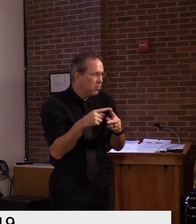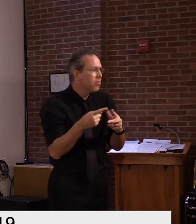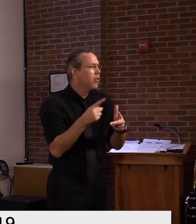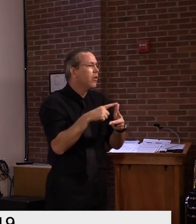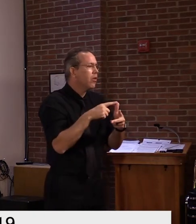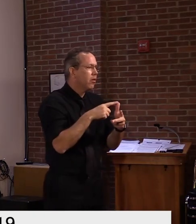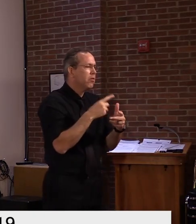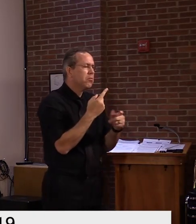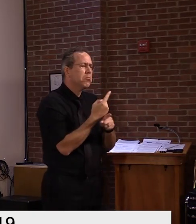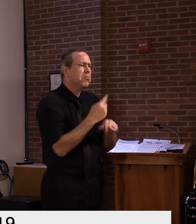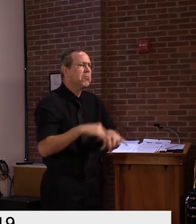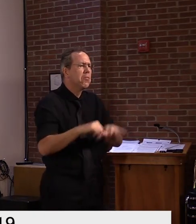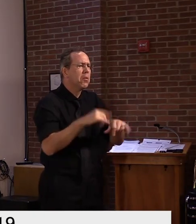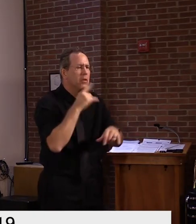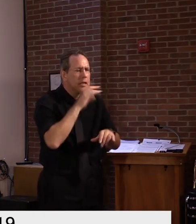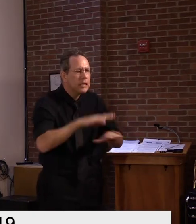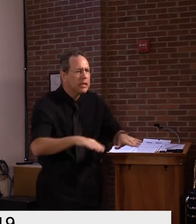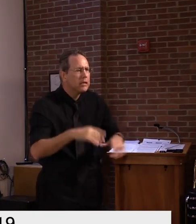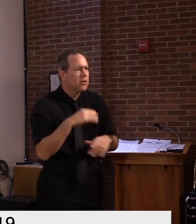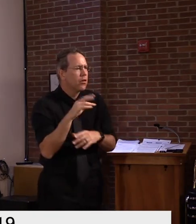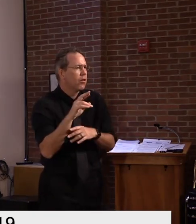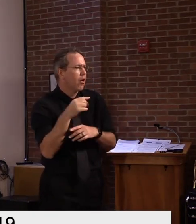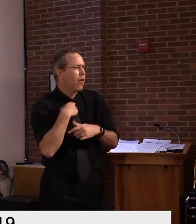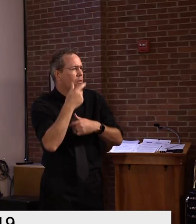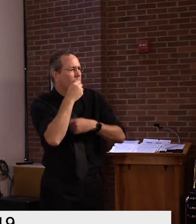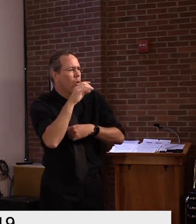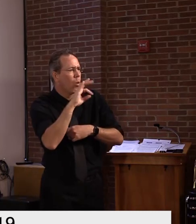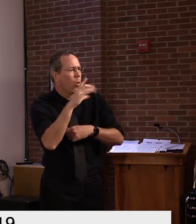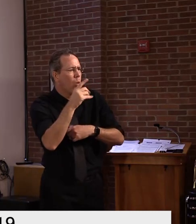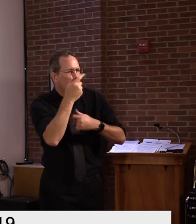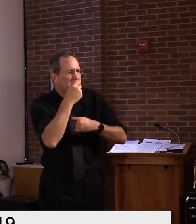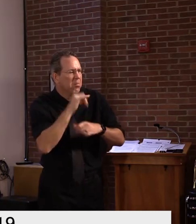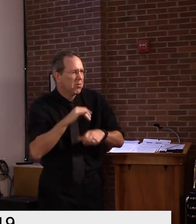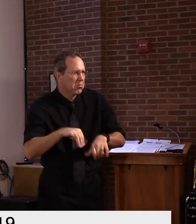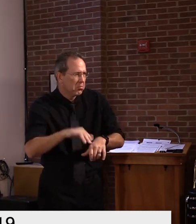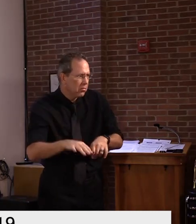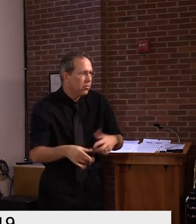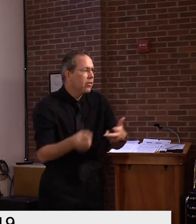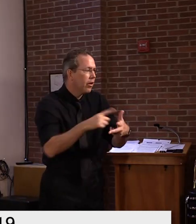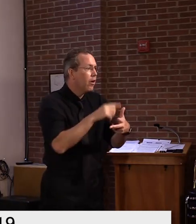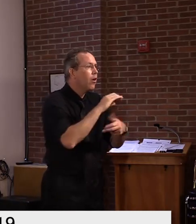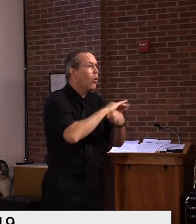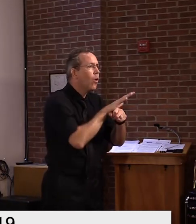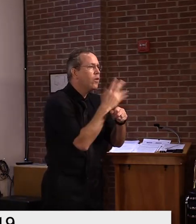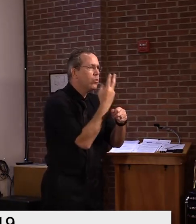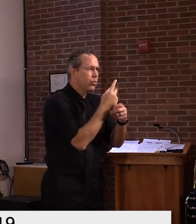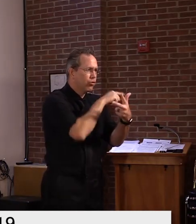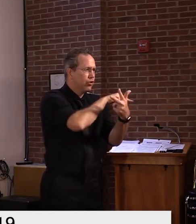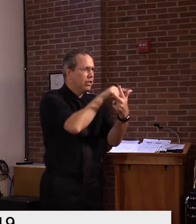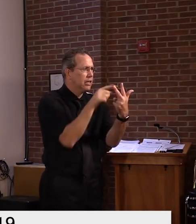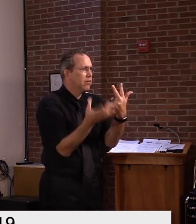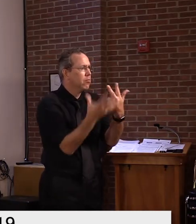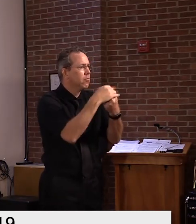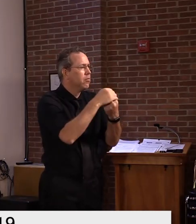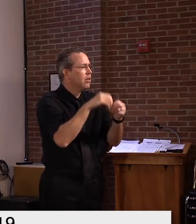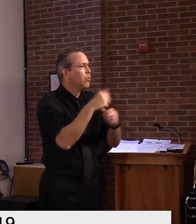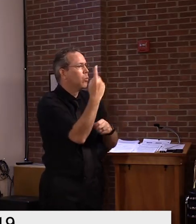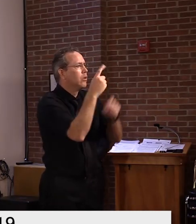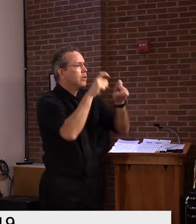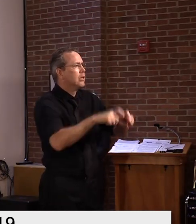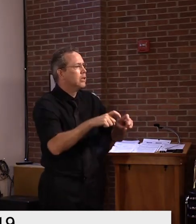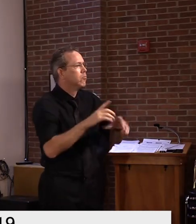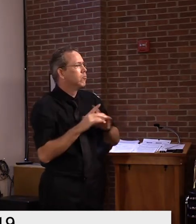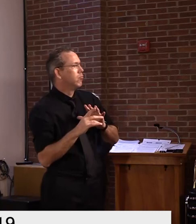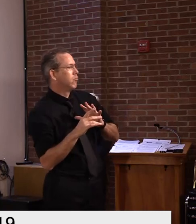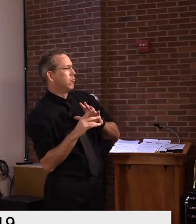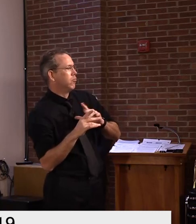adults. And we should be able to test for all three, you would hope, at a time when we know all three will be present